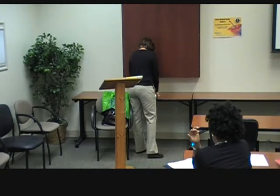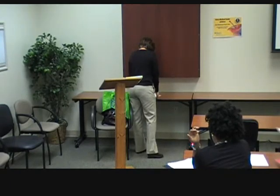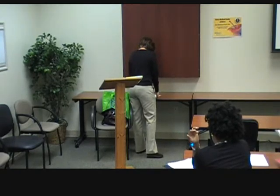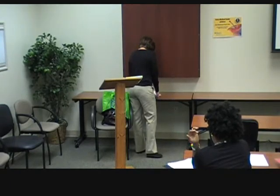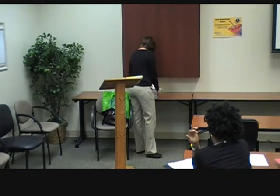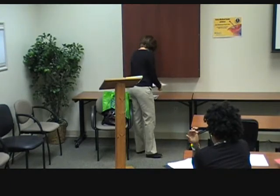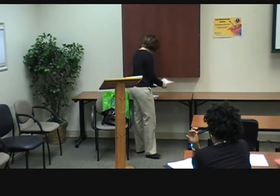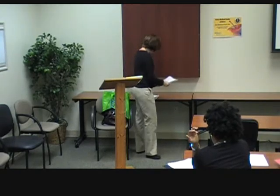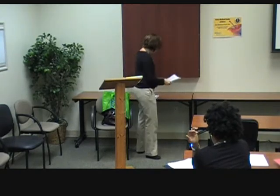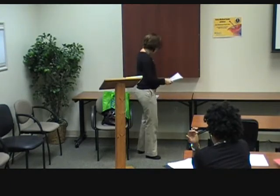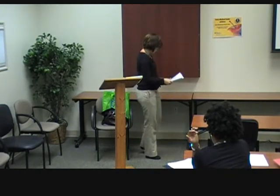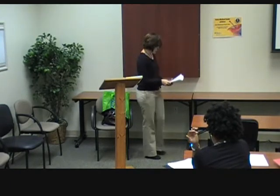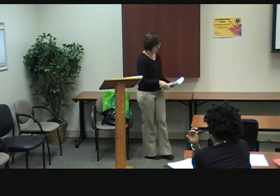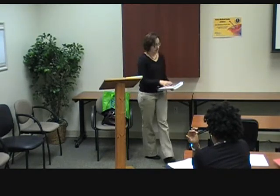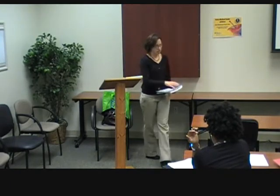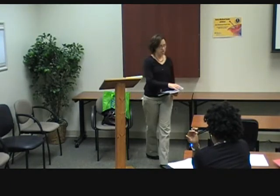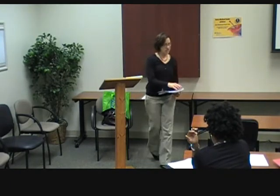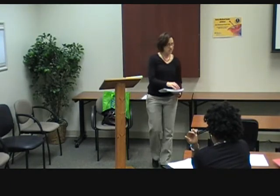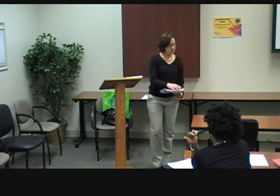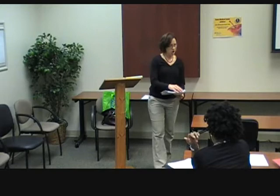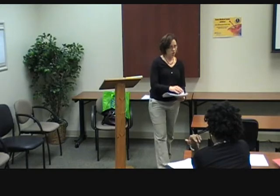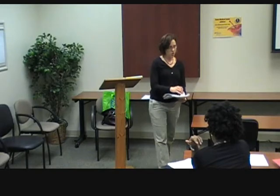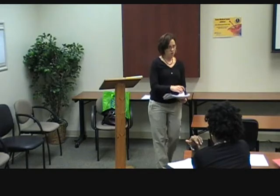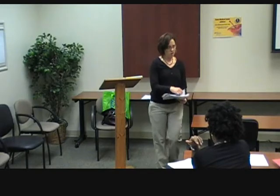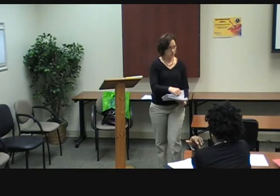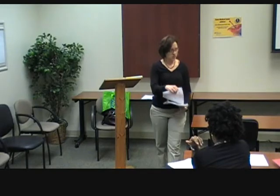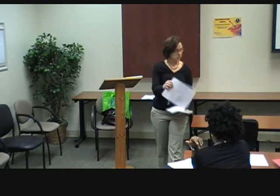talked about, but I don't think we've gotten things to know.